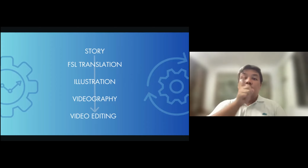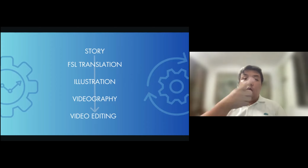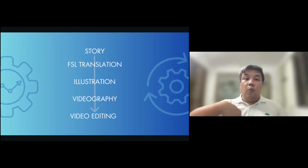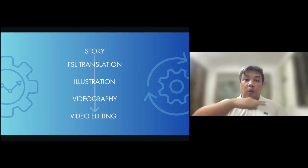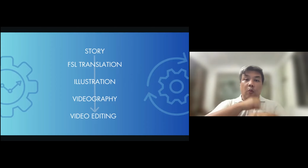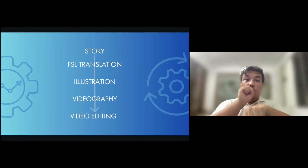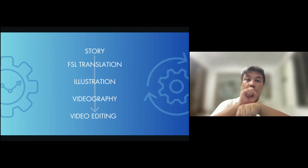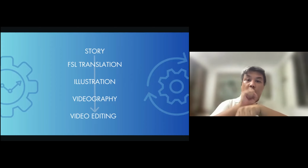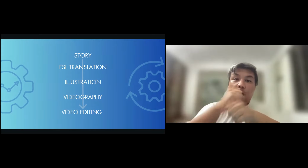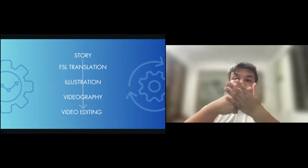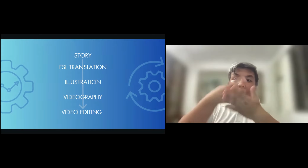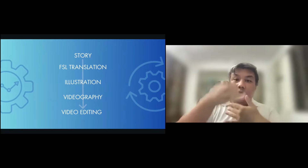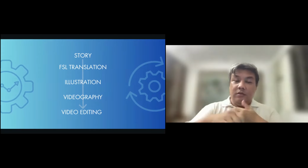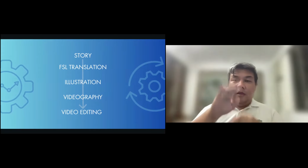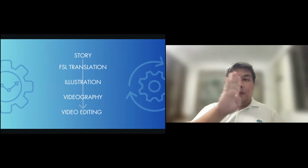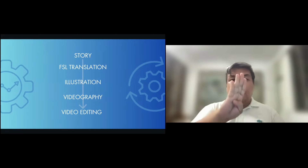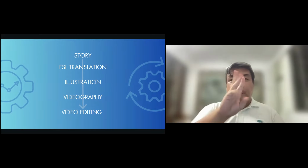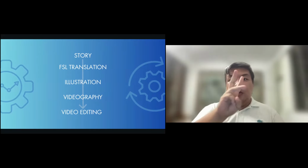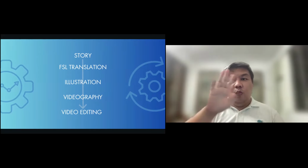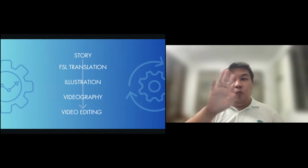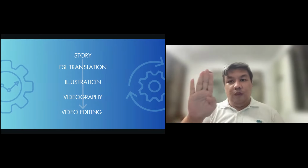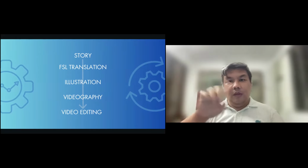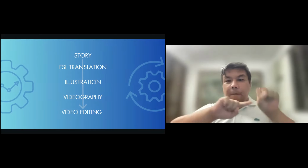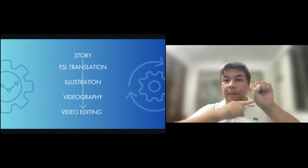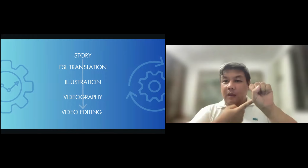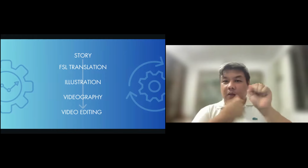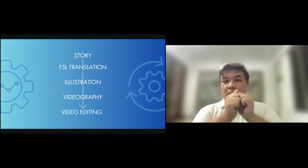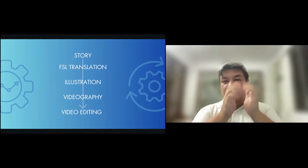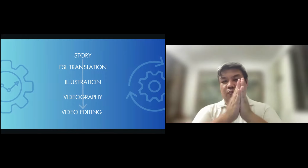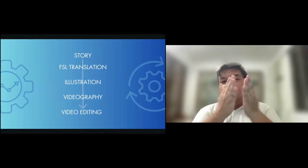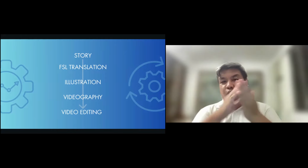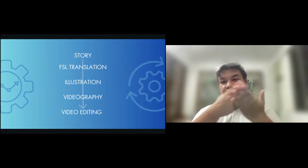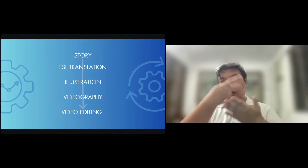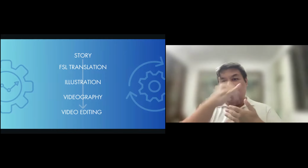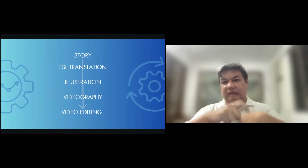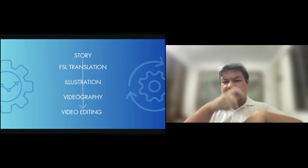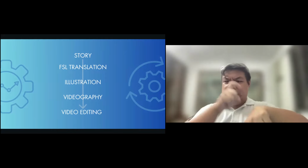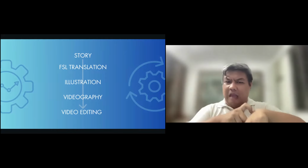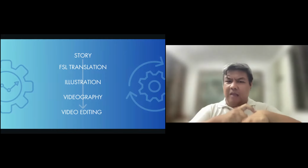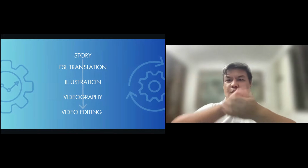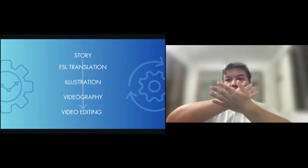have visual support with the illustrations that will come. In regards to videography, we needed to work